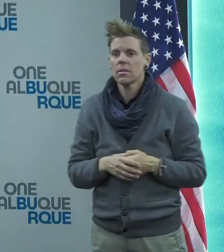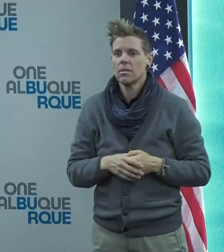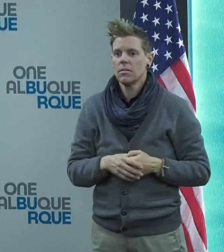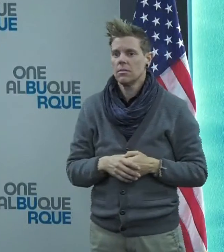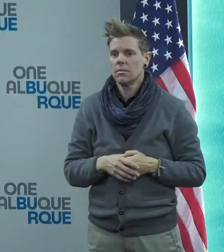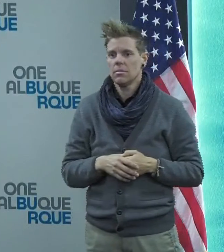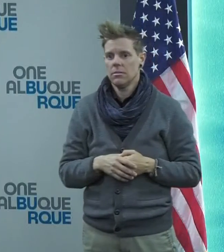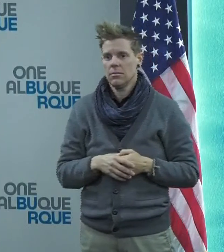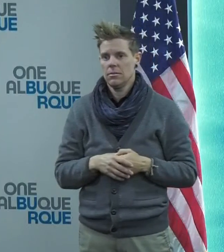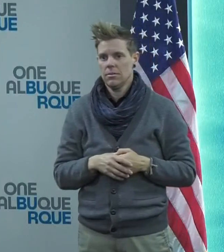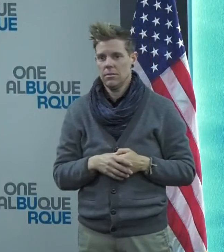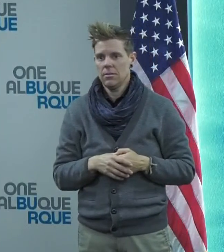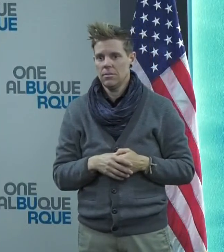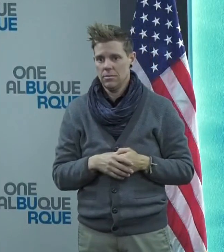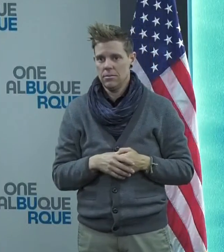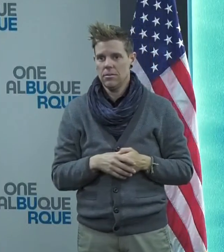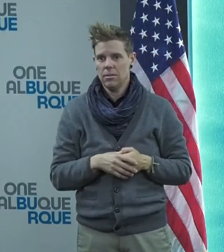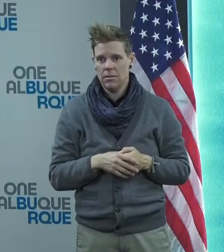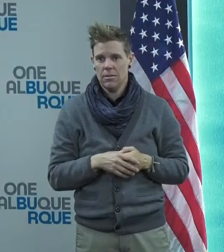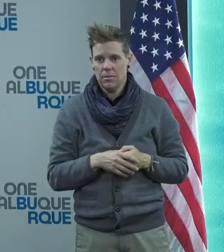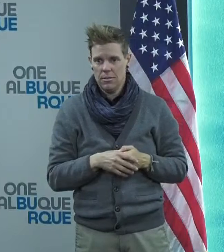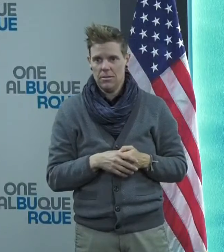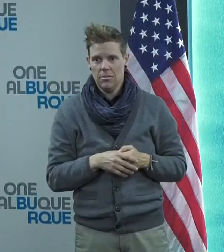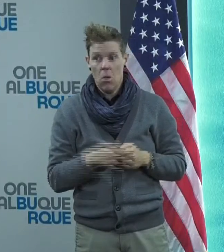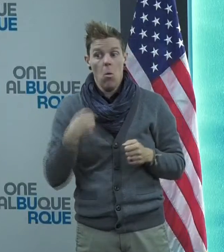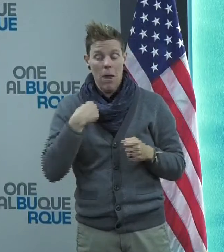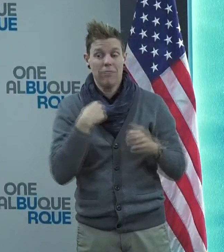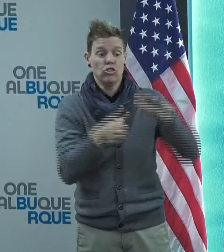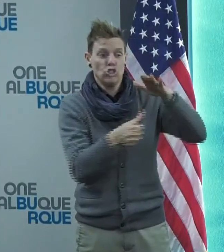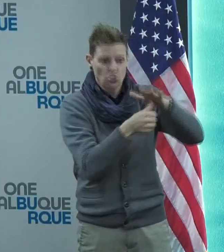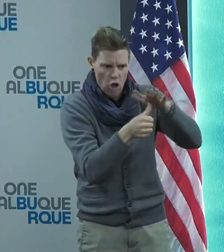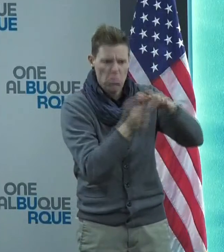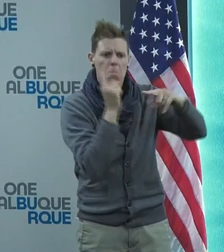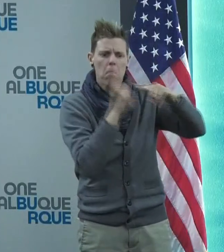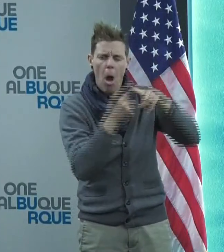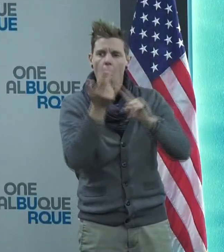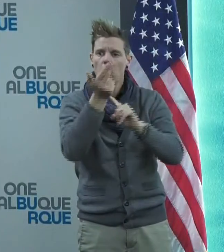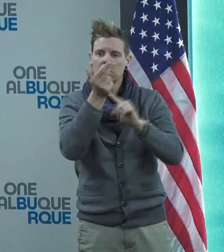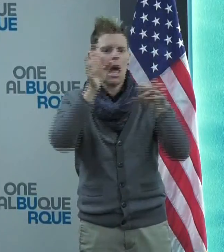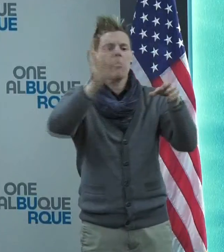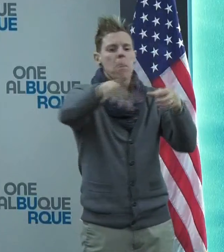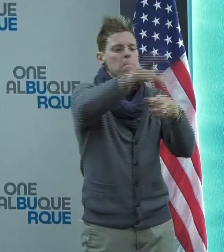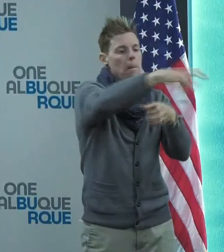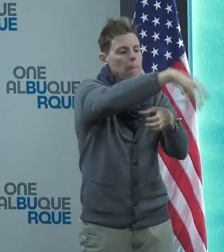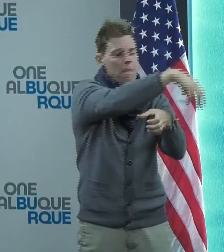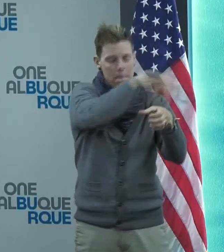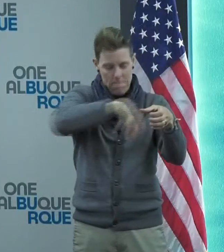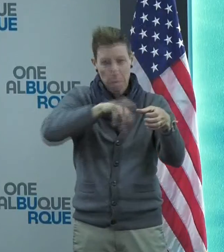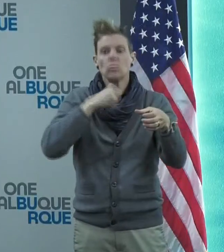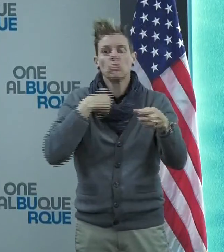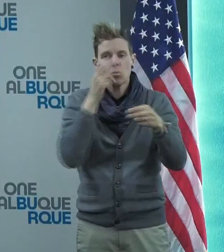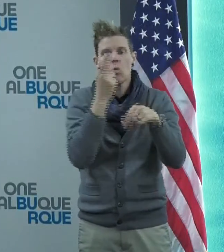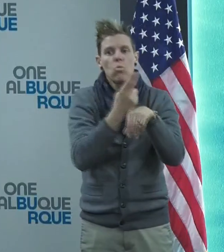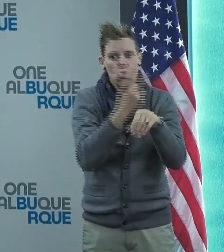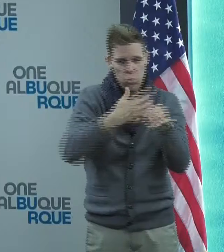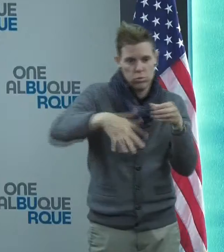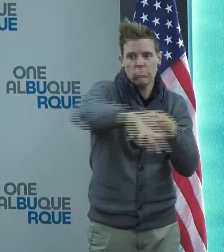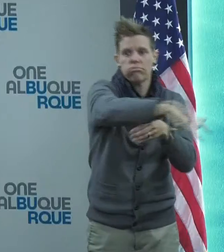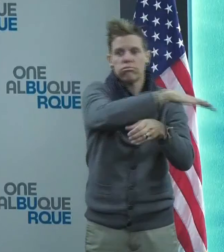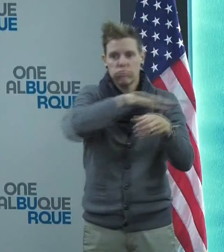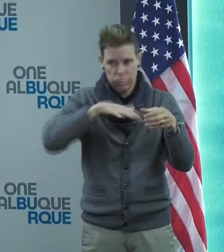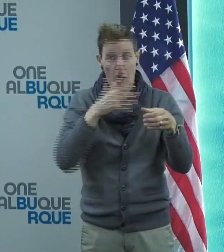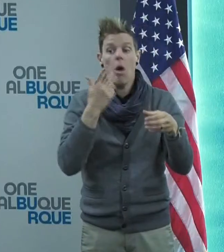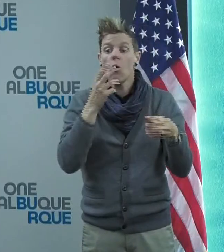additional hotels. And again, those hotels are used for situations of either high risk or positive cases and so forth. And right